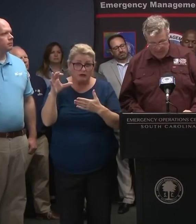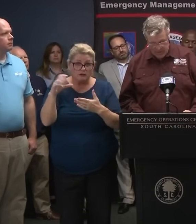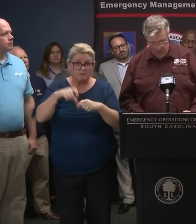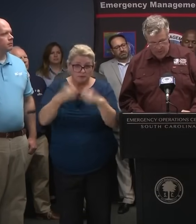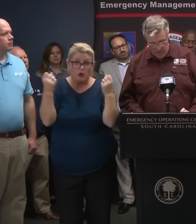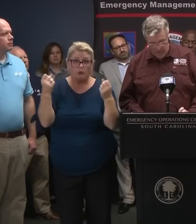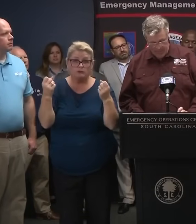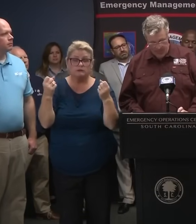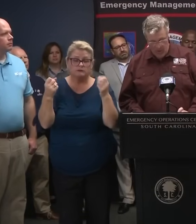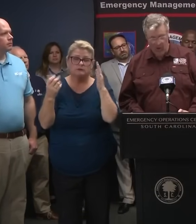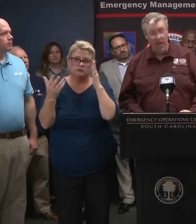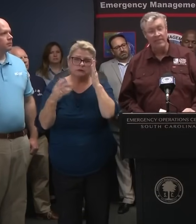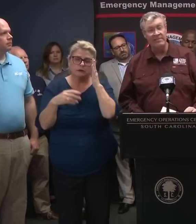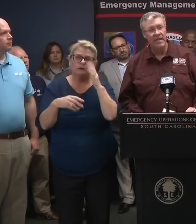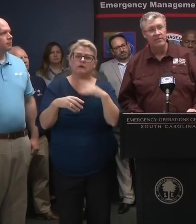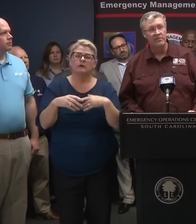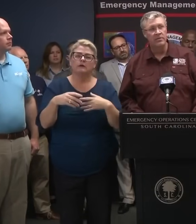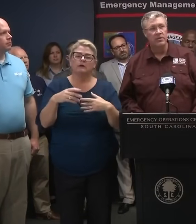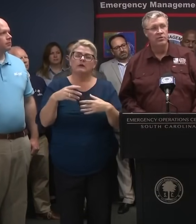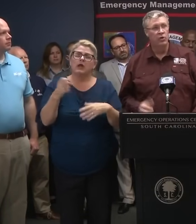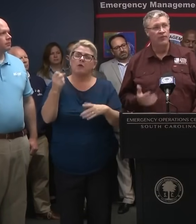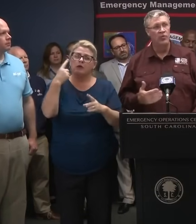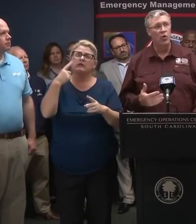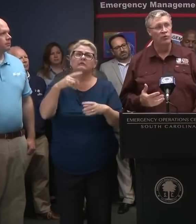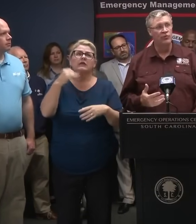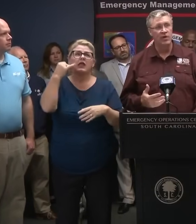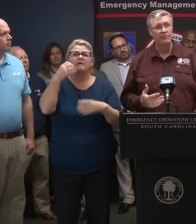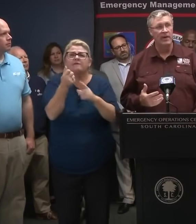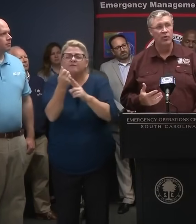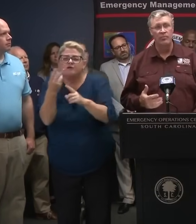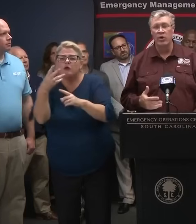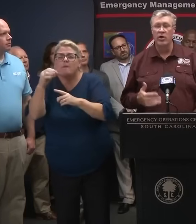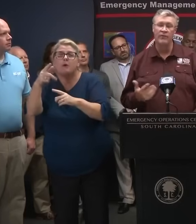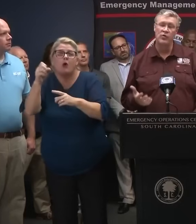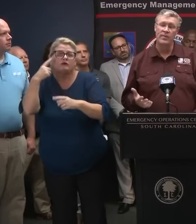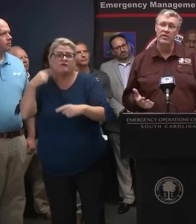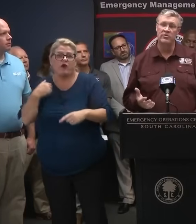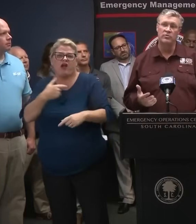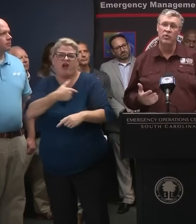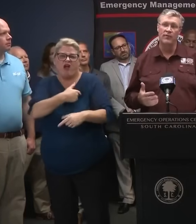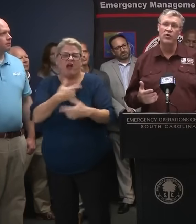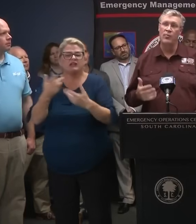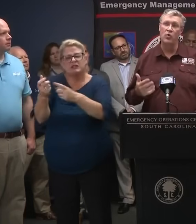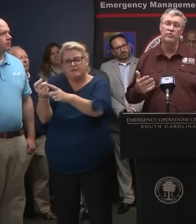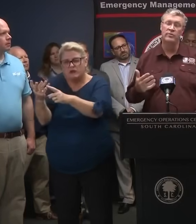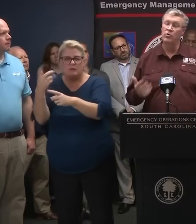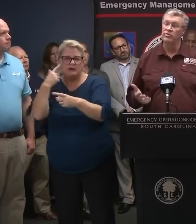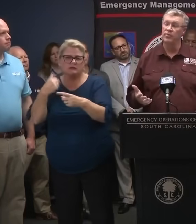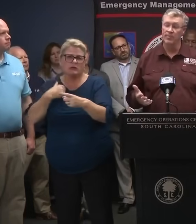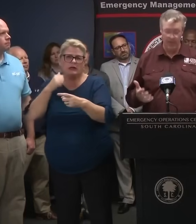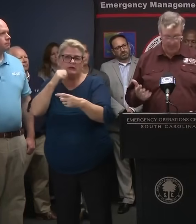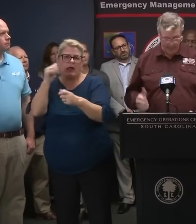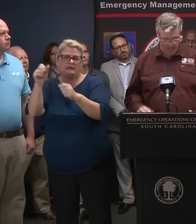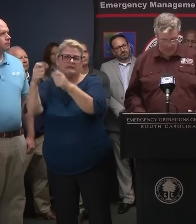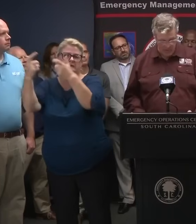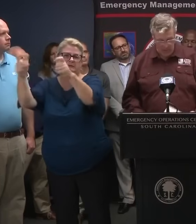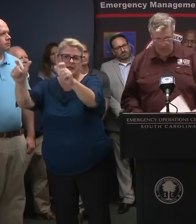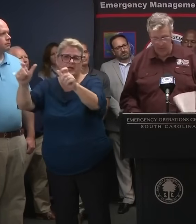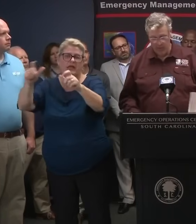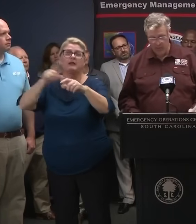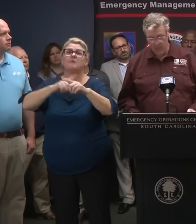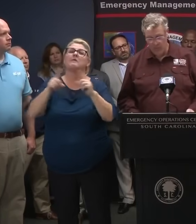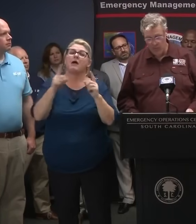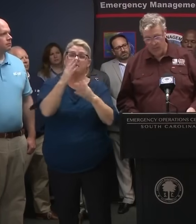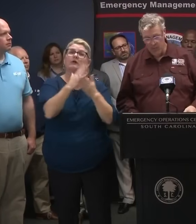Co-ops by nature are not as dense, so a few poles for us might only bring on a few meters, where a few poles in more suburban areas might bring